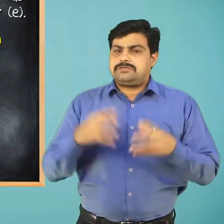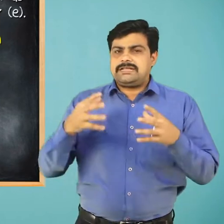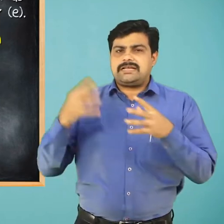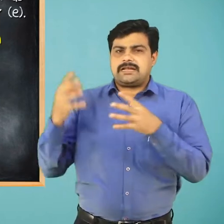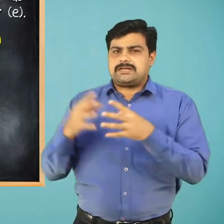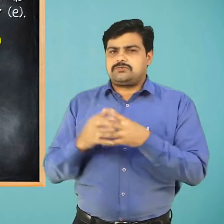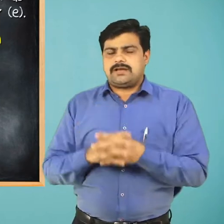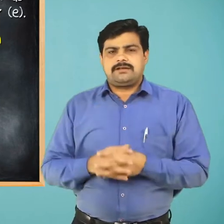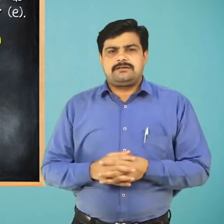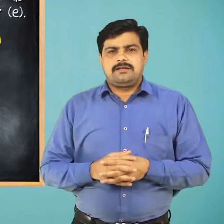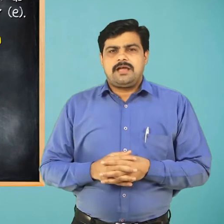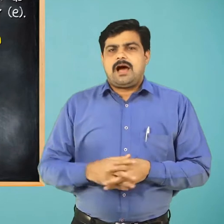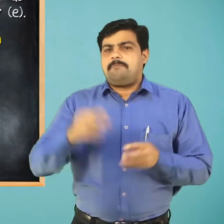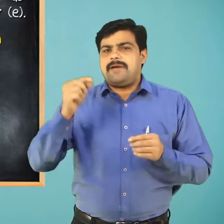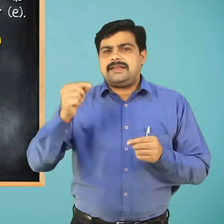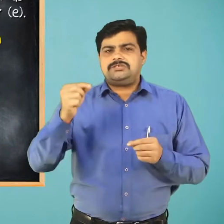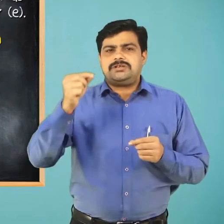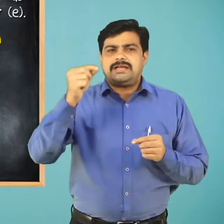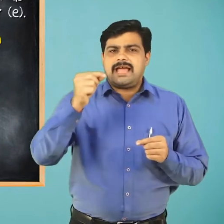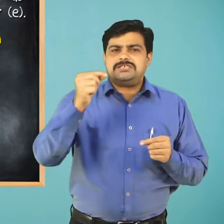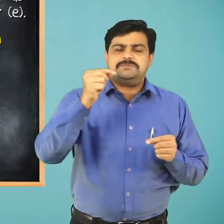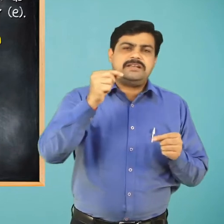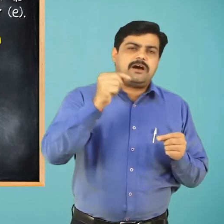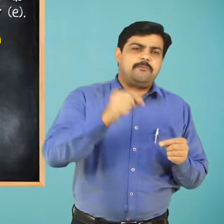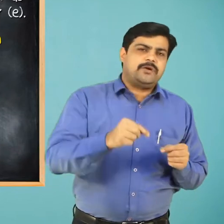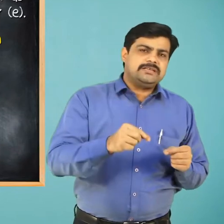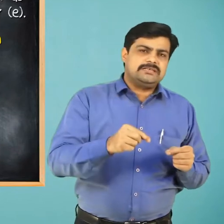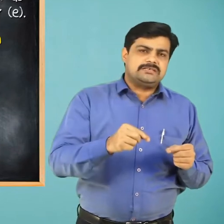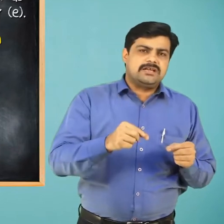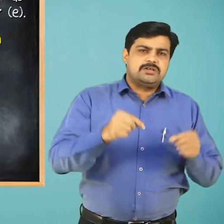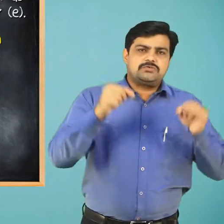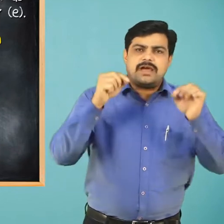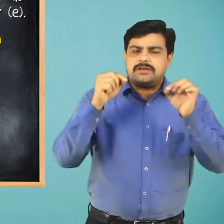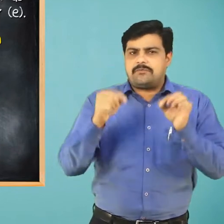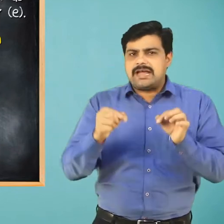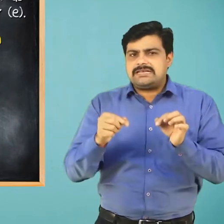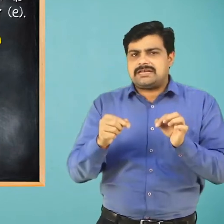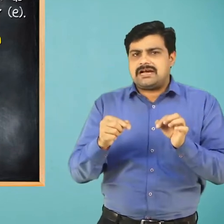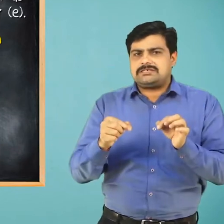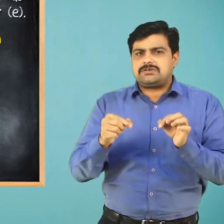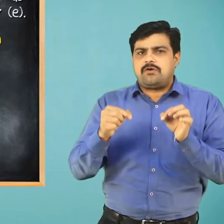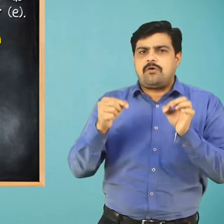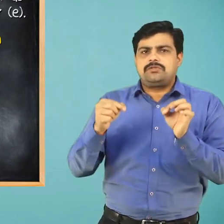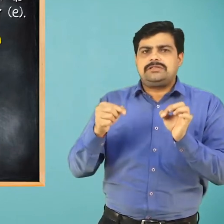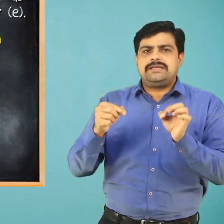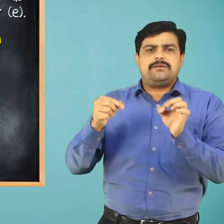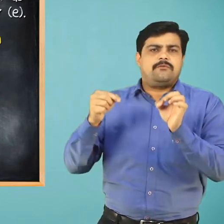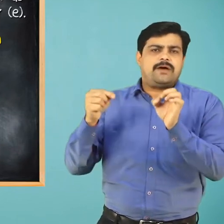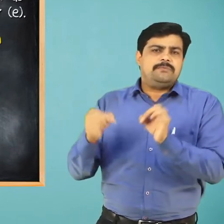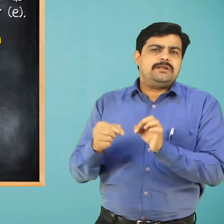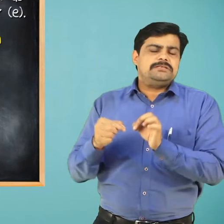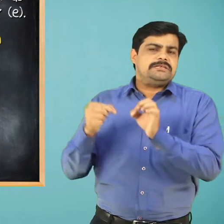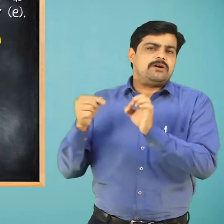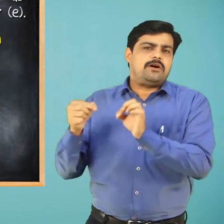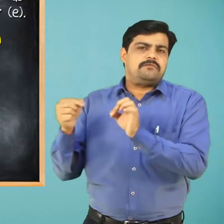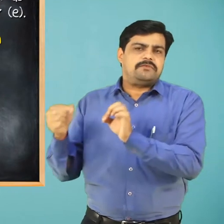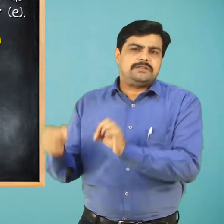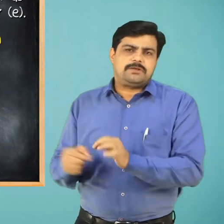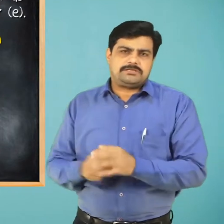the correct one. A manager has been appointed to advise us on the viability of the